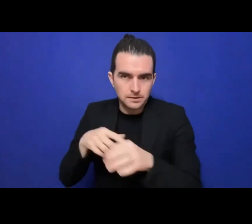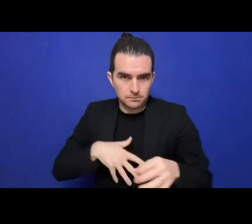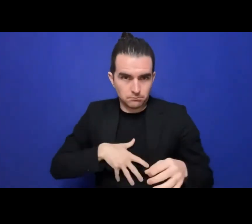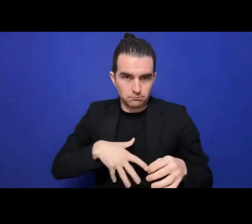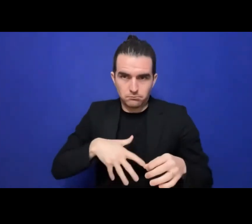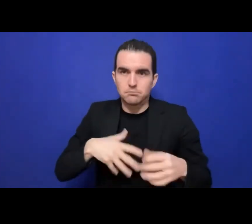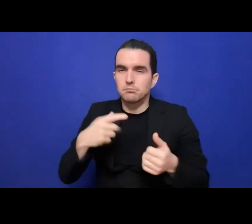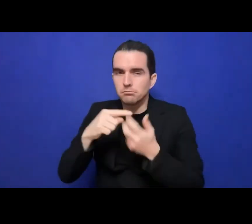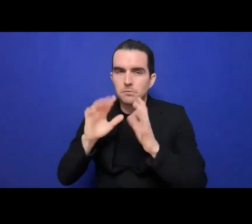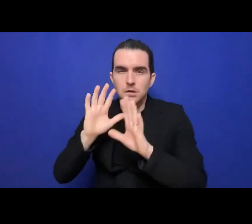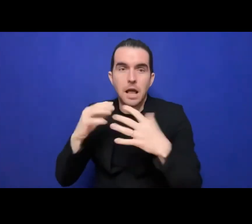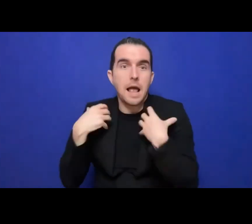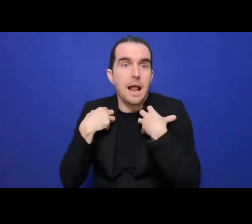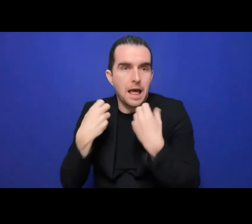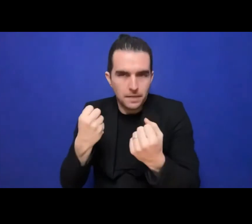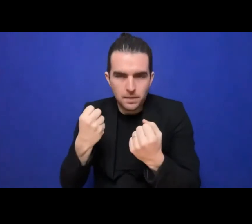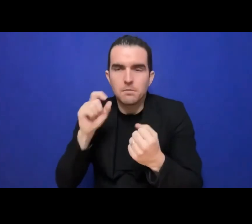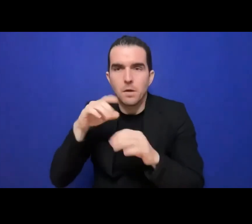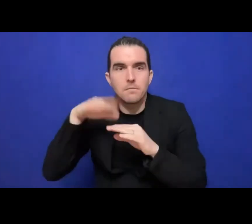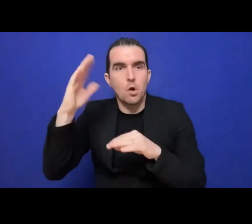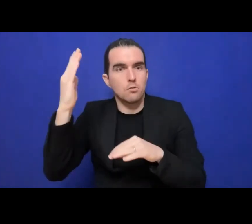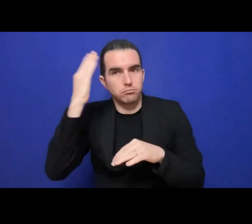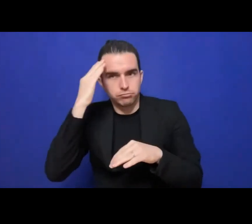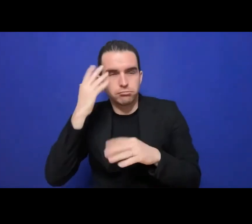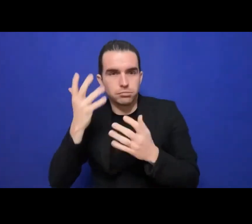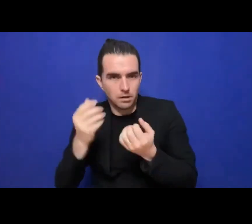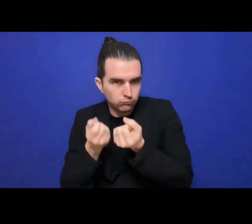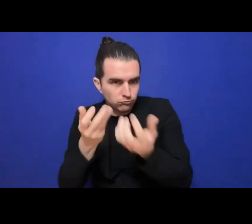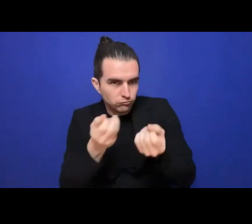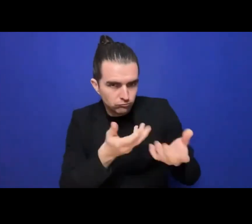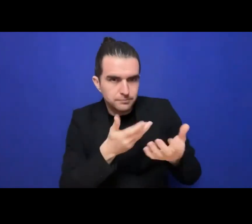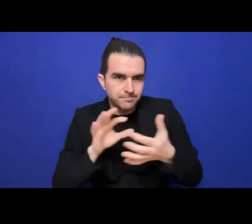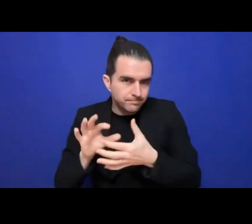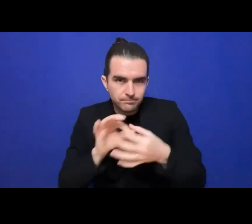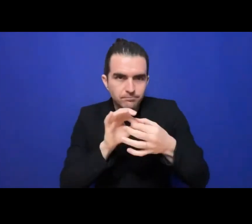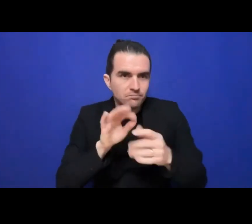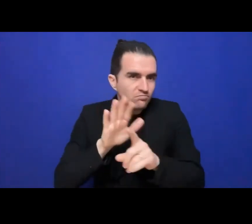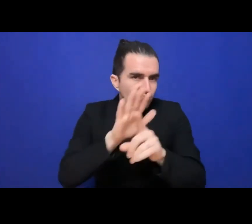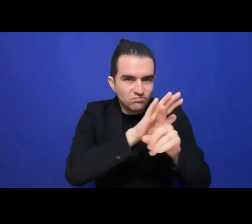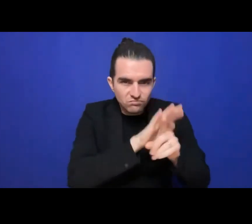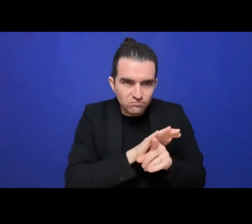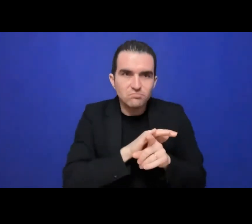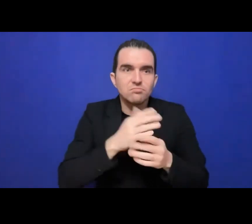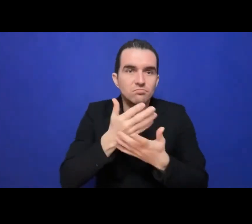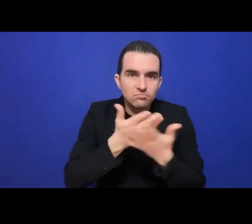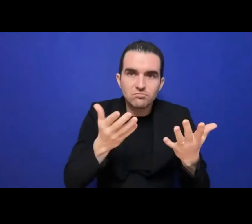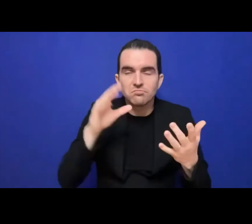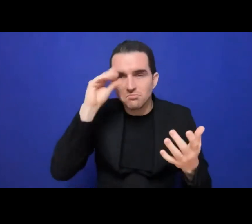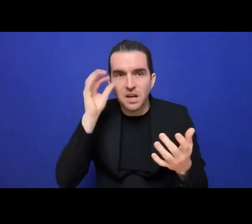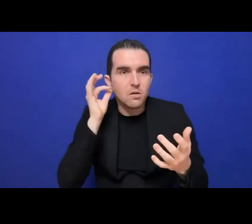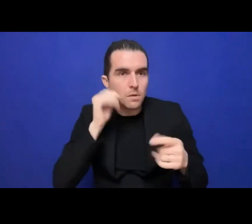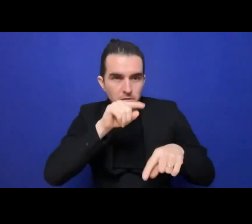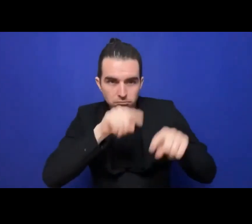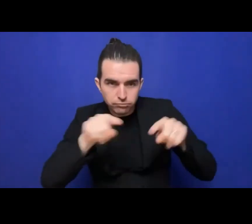and violence. I hate to interrupt you. We do have to move on to the next speaker, so if you can just wrap up in a few